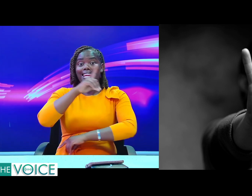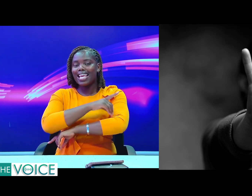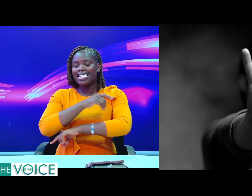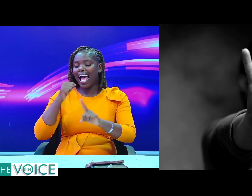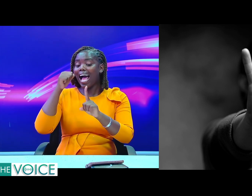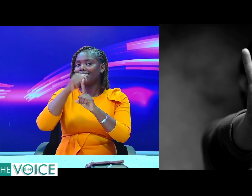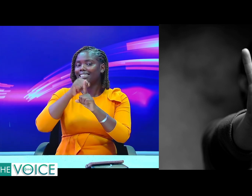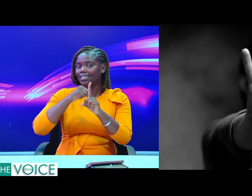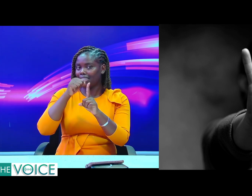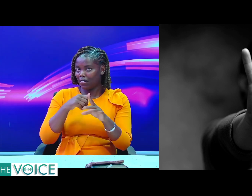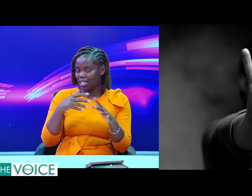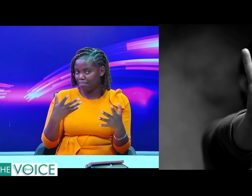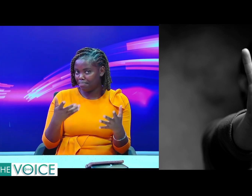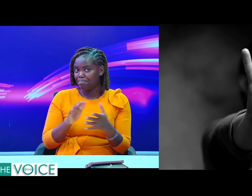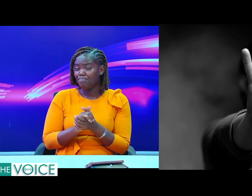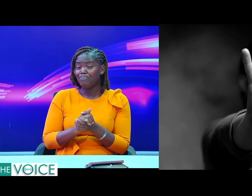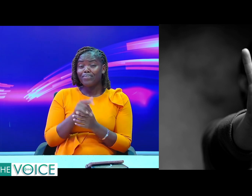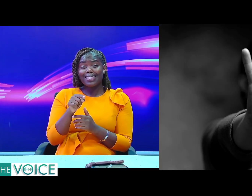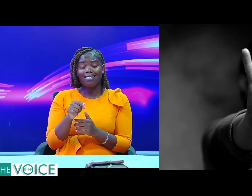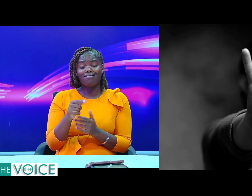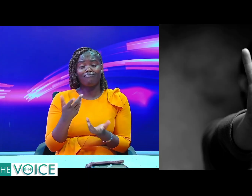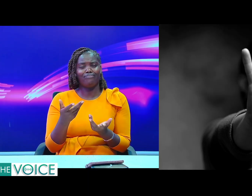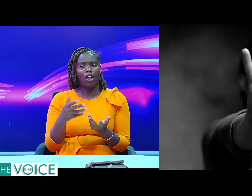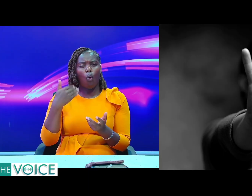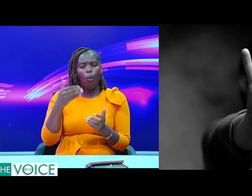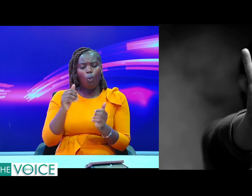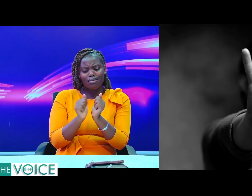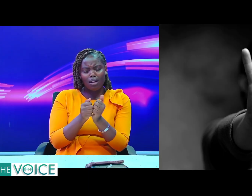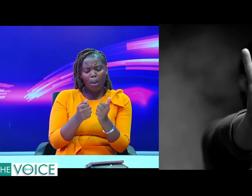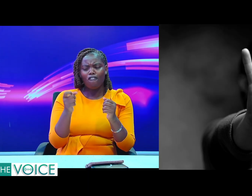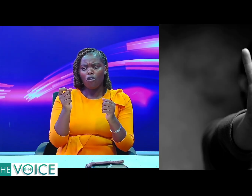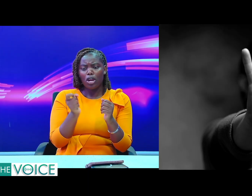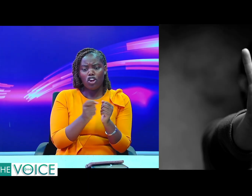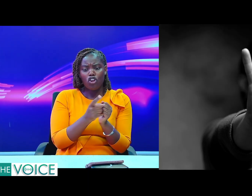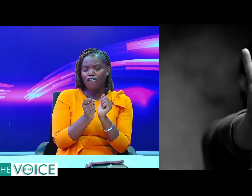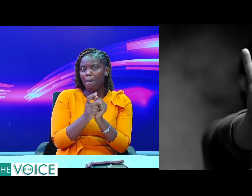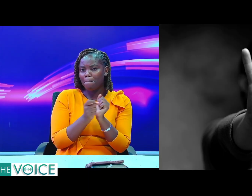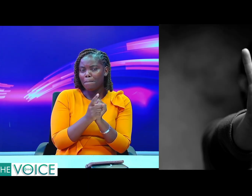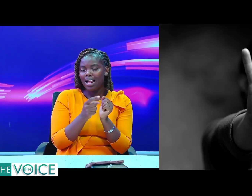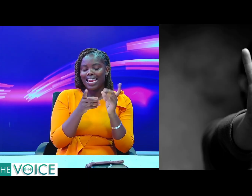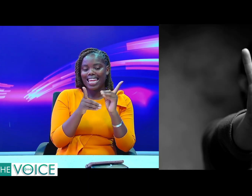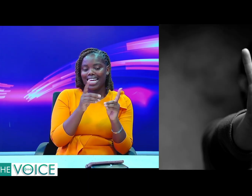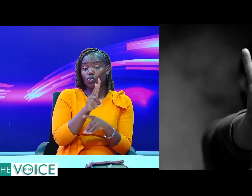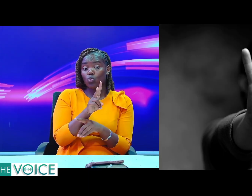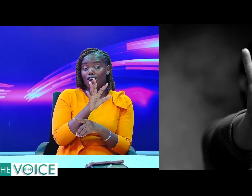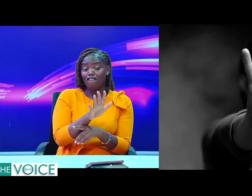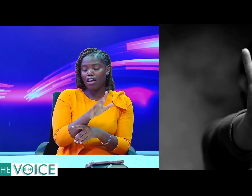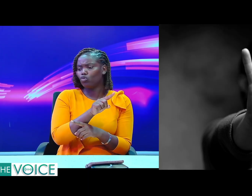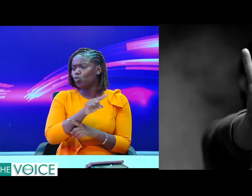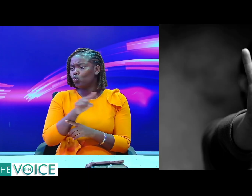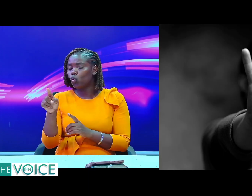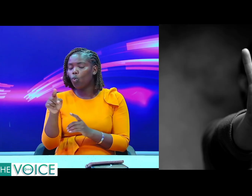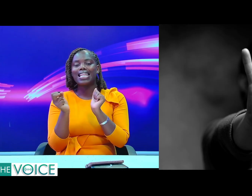That right now we have 16 days for activism that is currently going on the issue of gender-based violence.